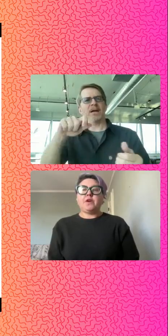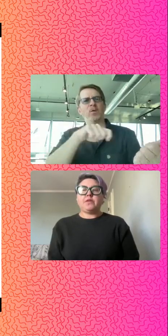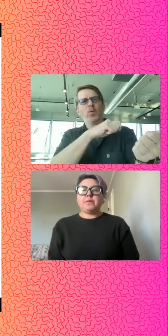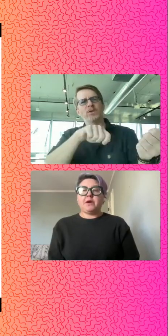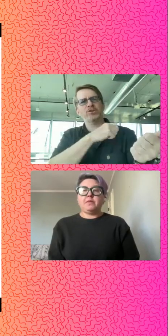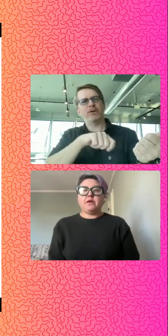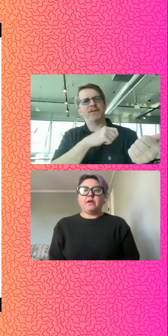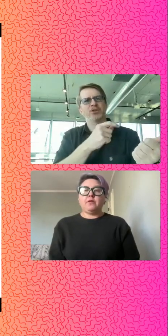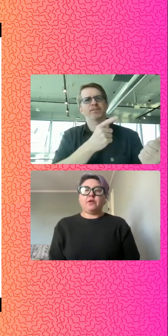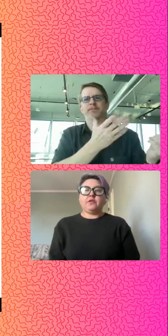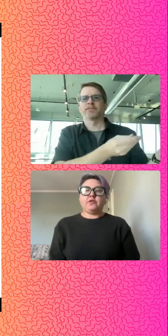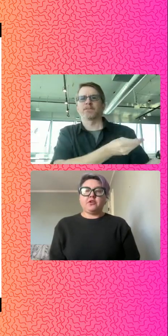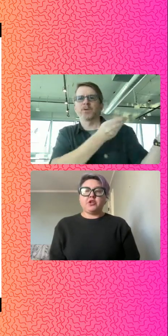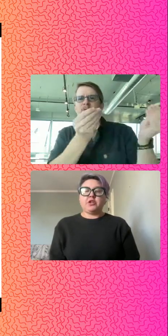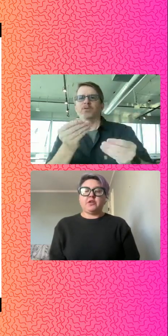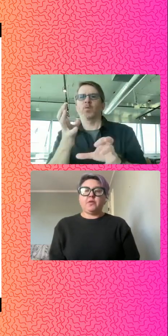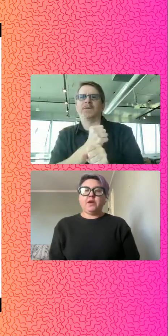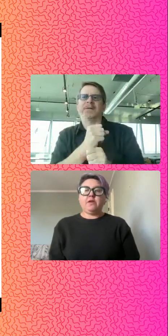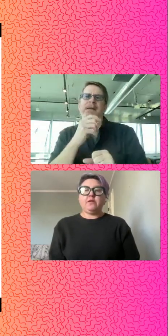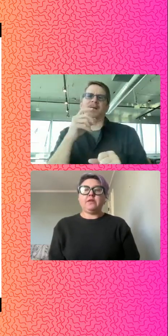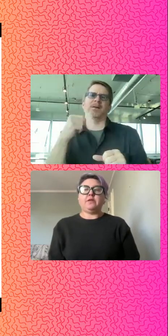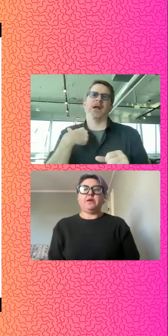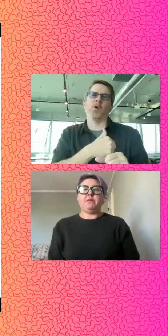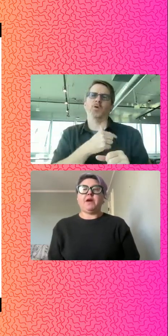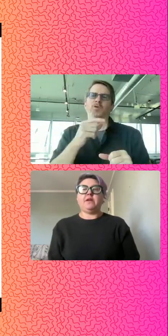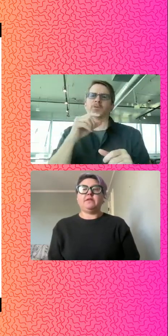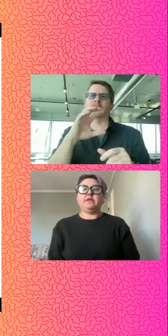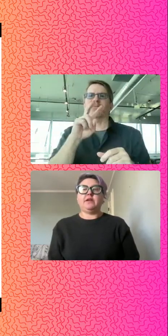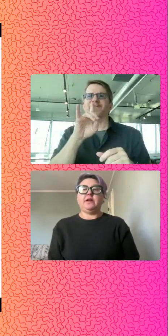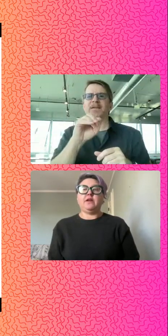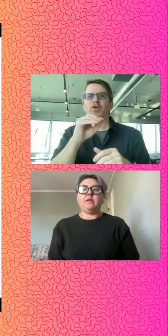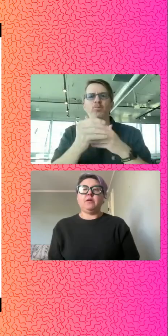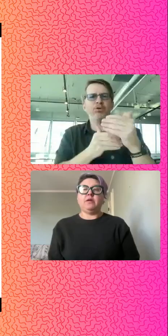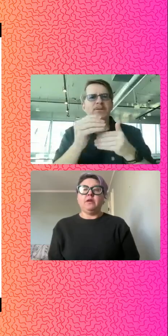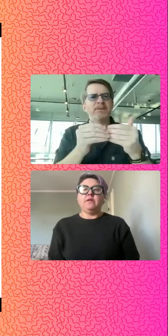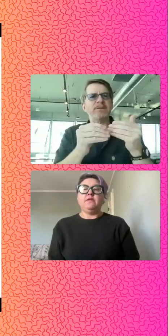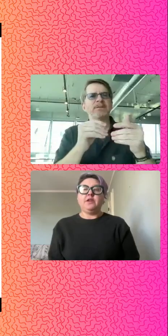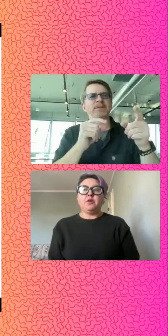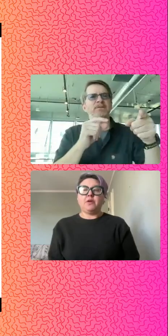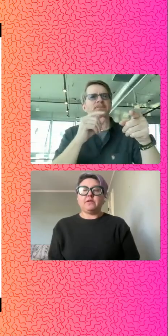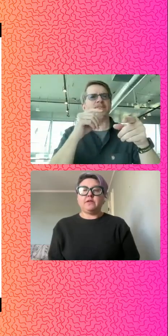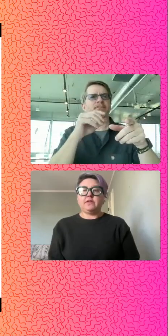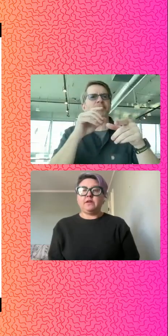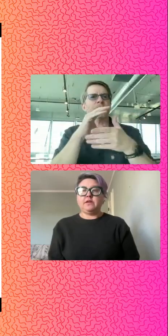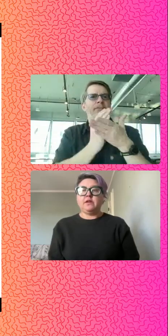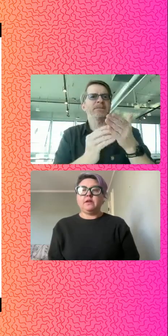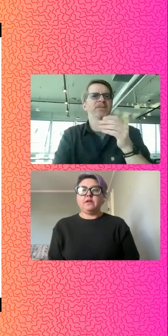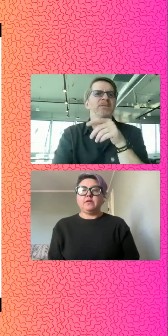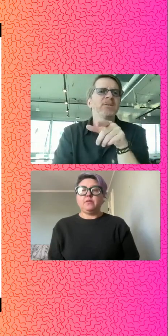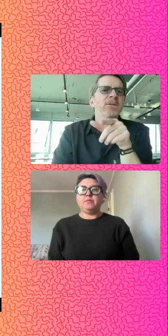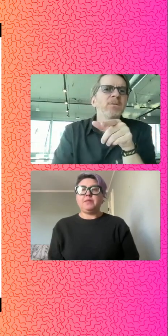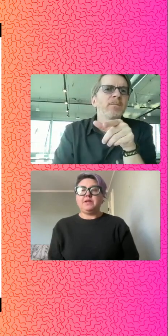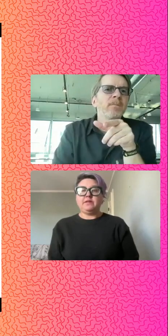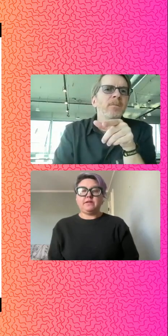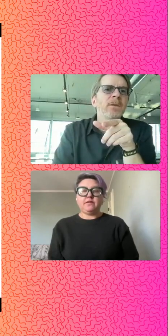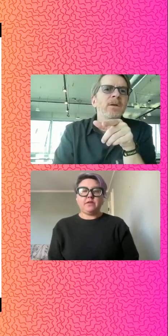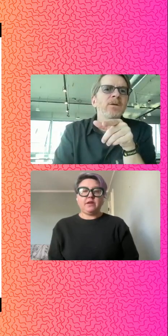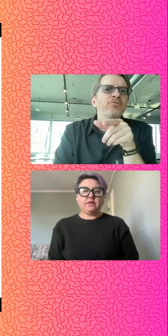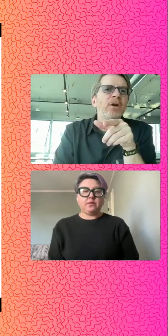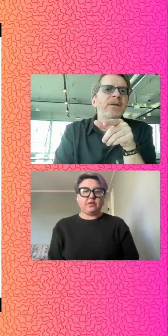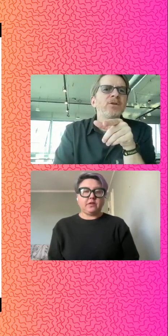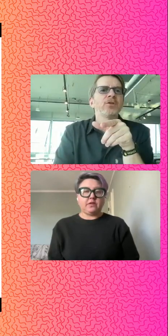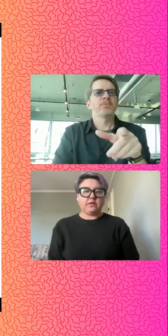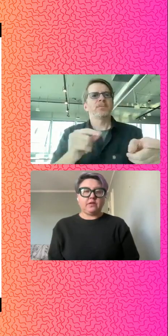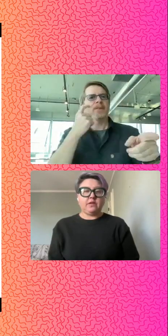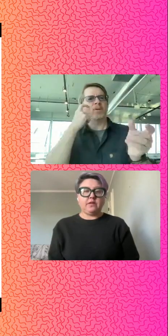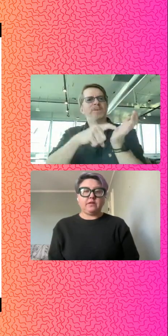So we've got the pipeline orchestration as well that's being passed and taking our video processing piece of